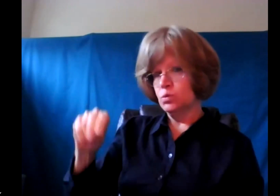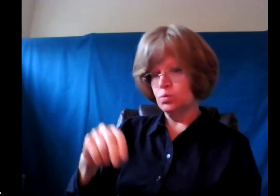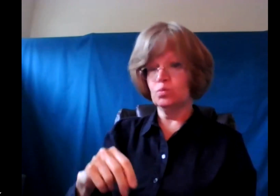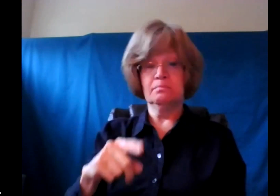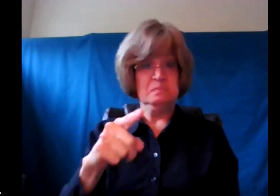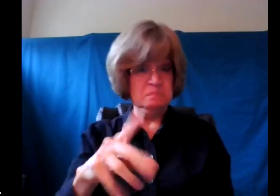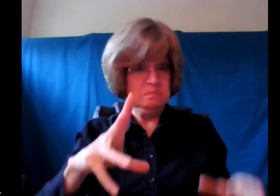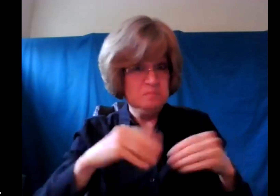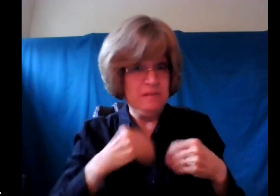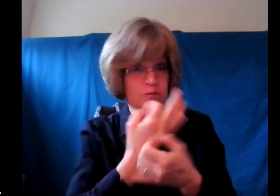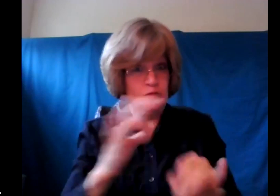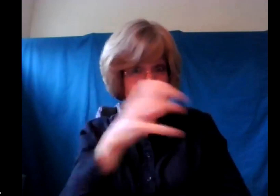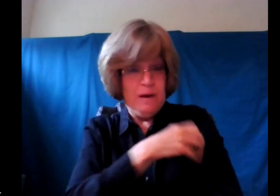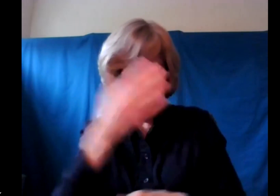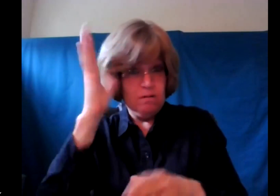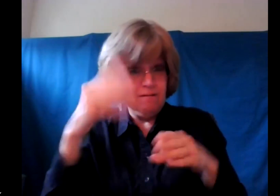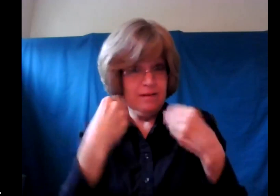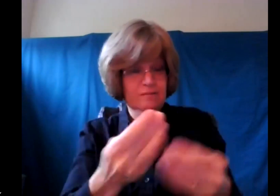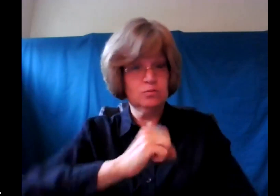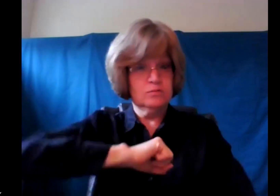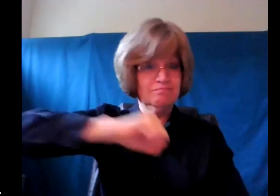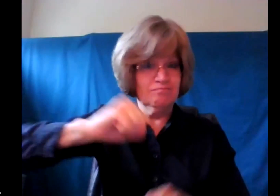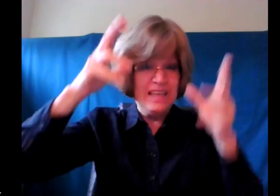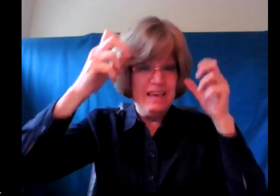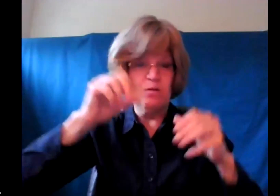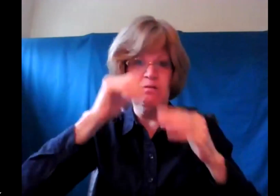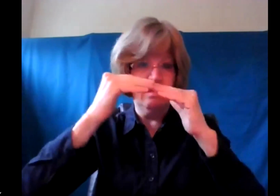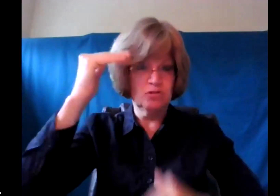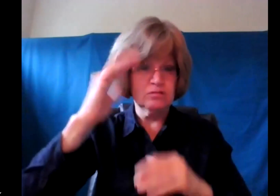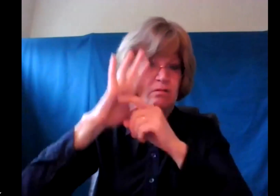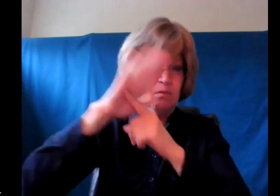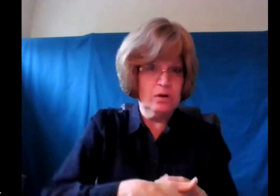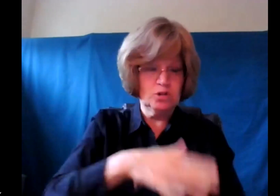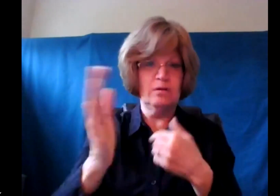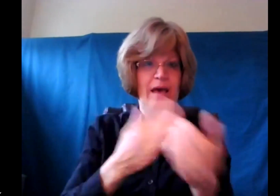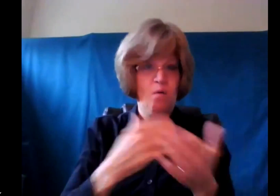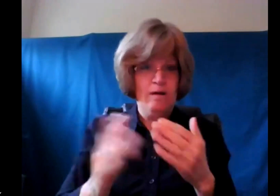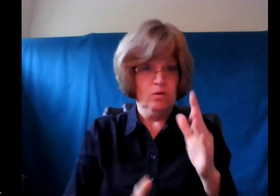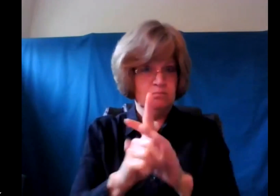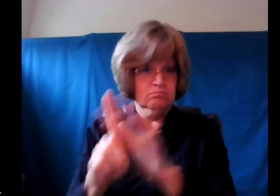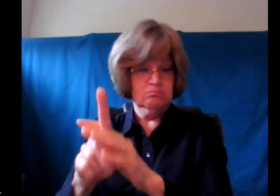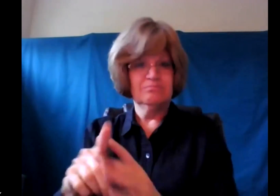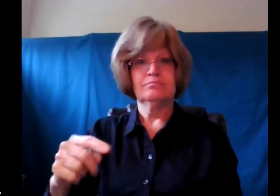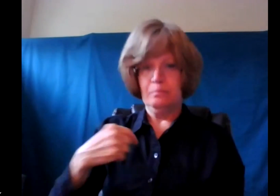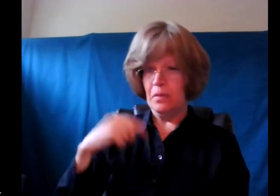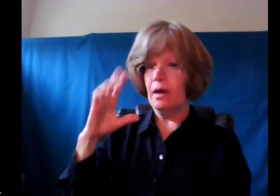Do you accept the freedom and power God gives you to resist evil, injustice, and oppression in whatever forms they present